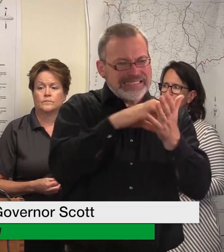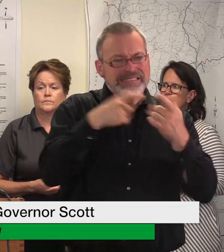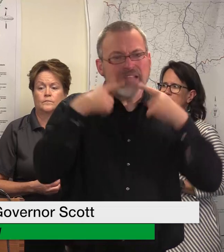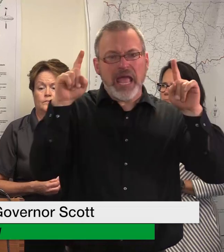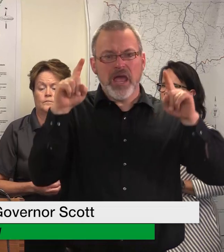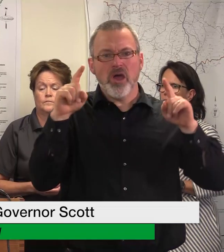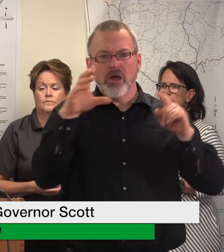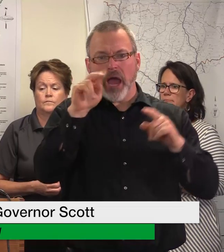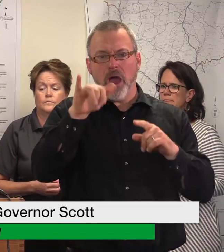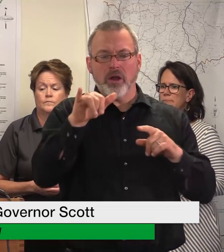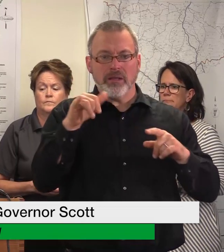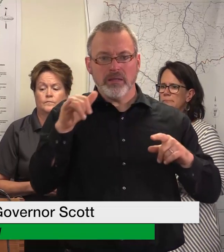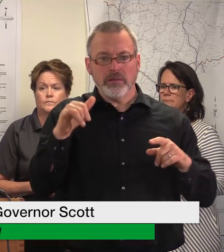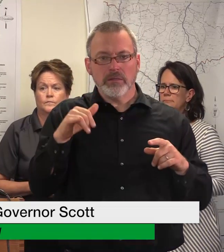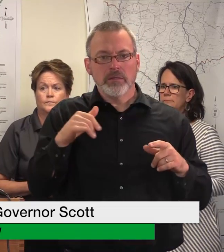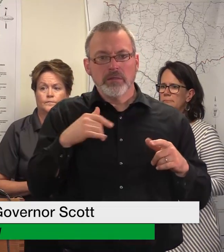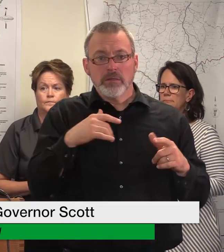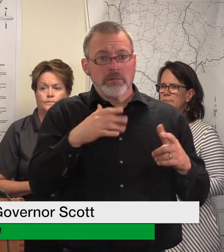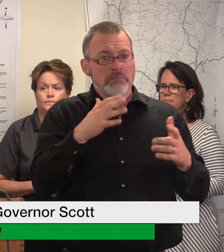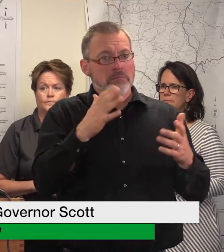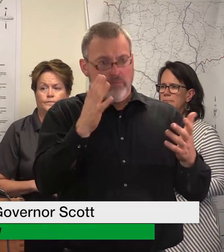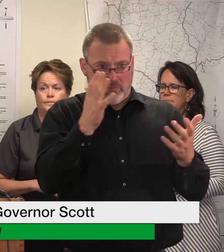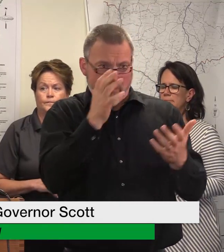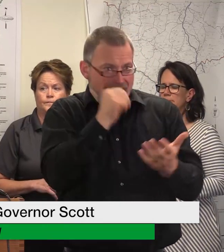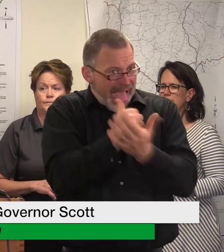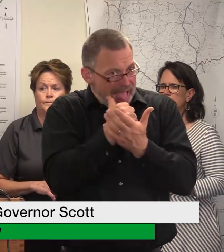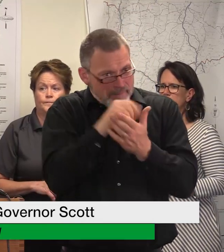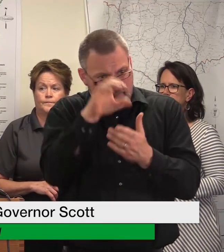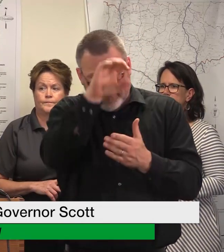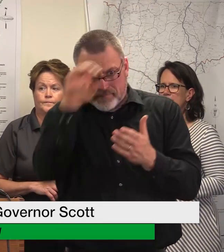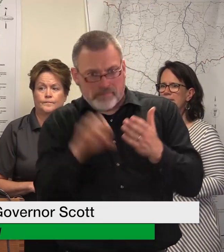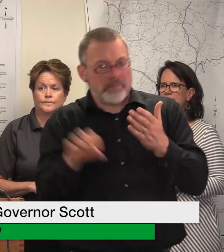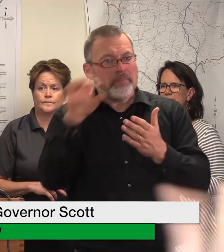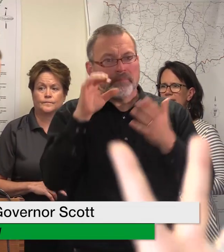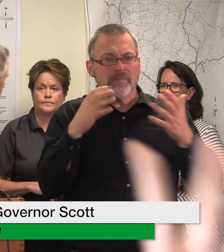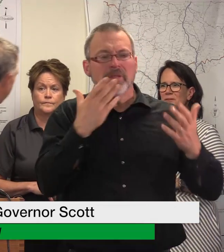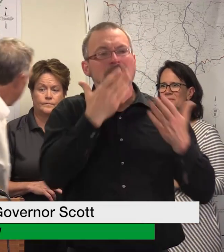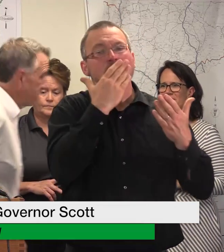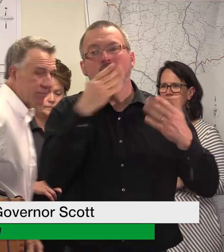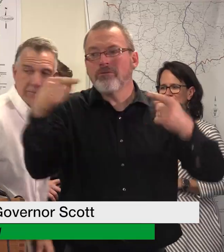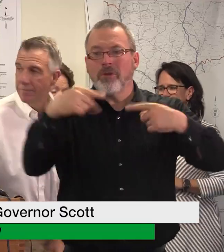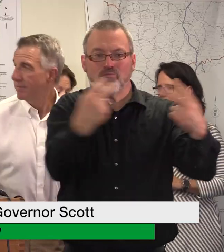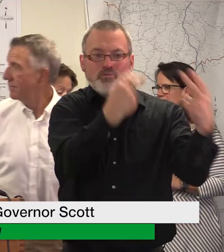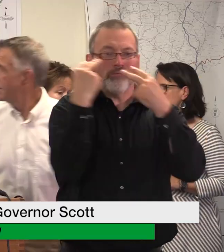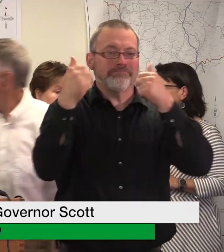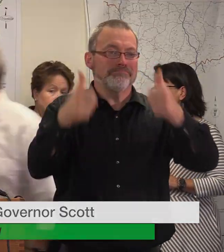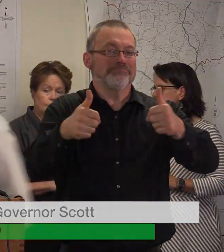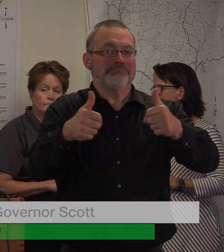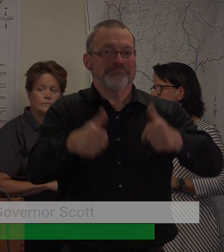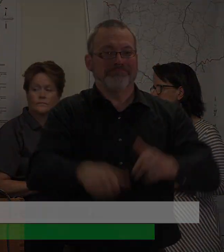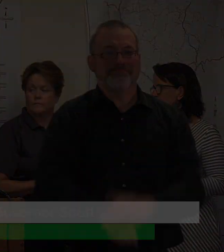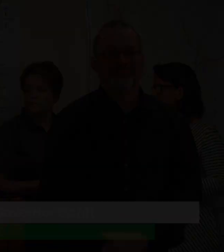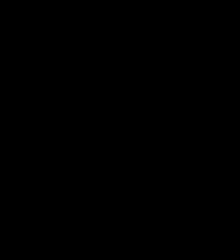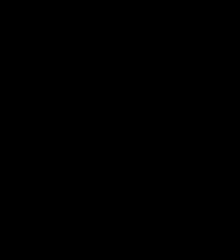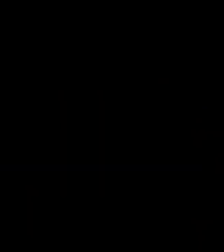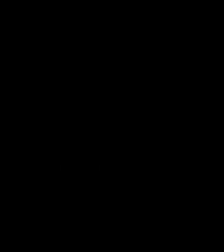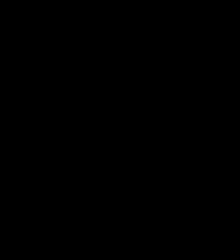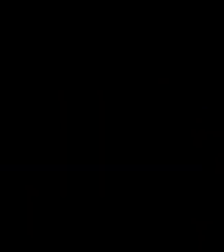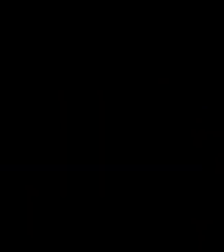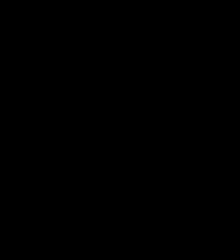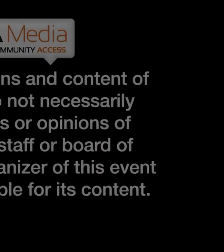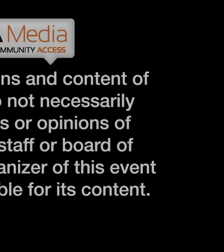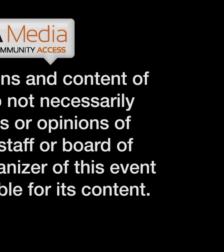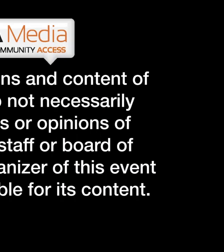because again, it'll help your neighbor. Thank you all very much. Thank you. Thank you very much.